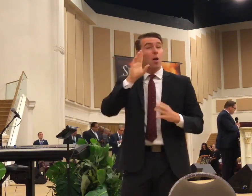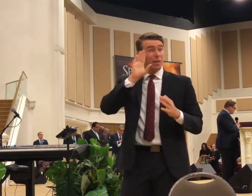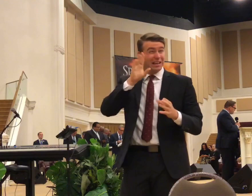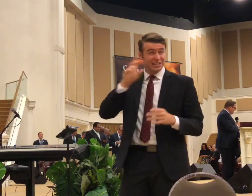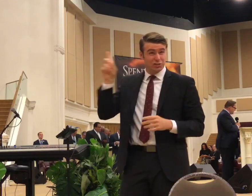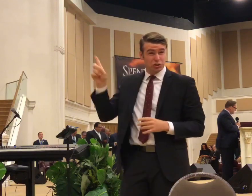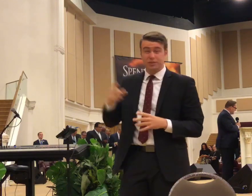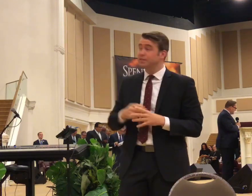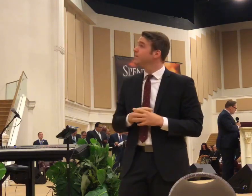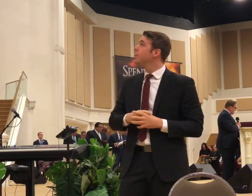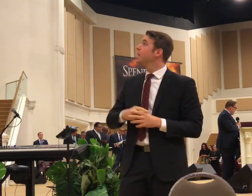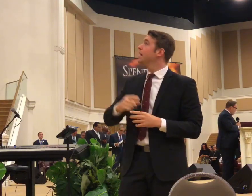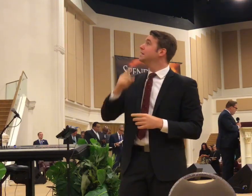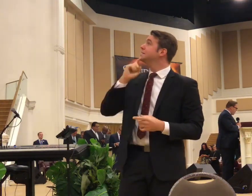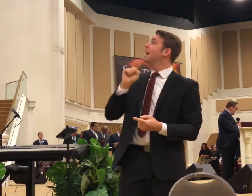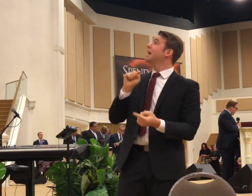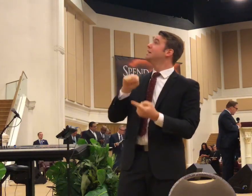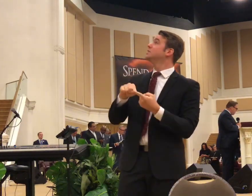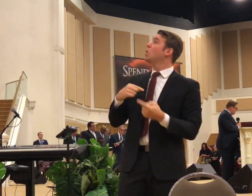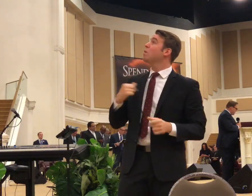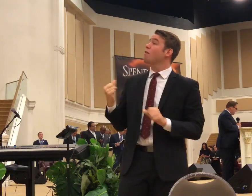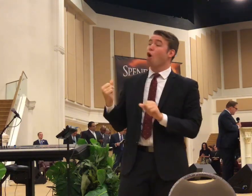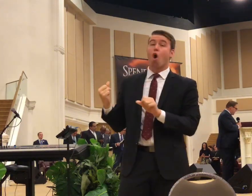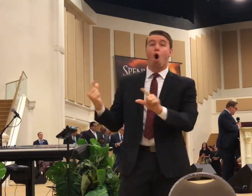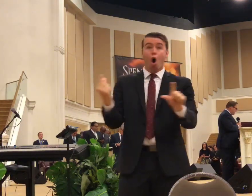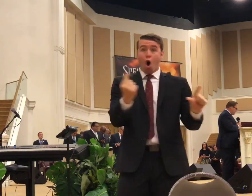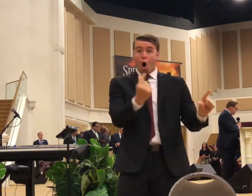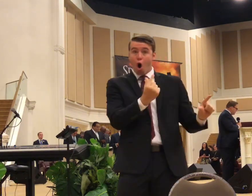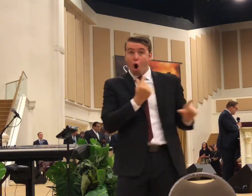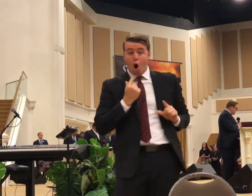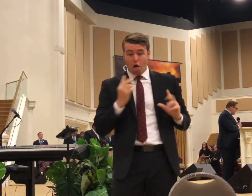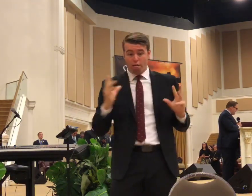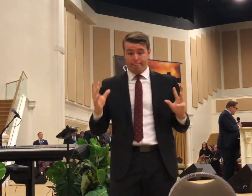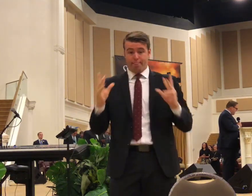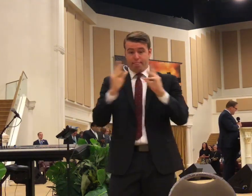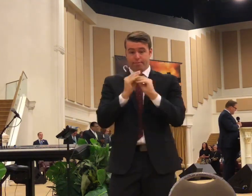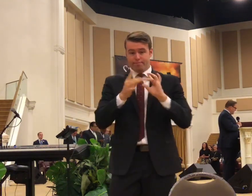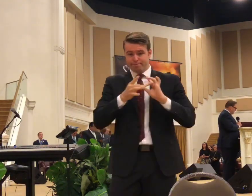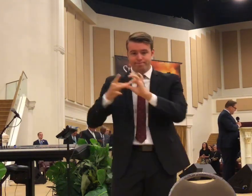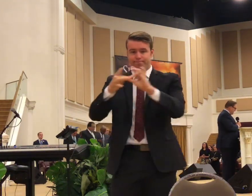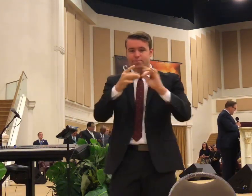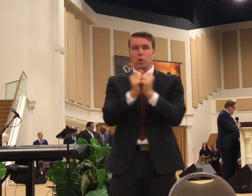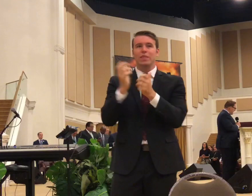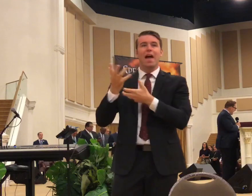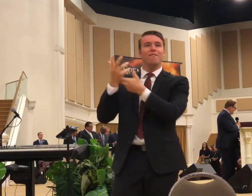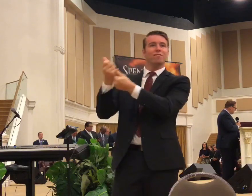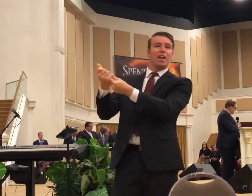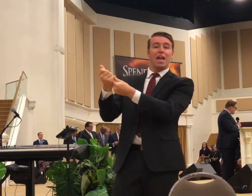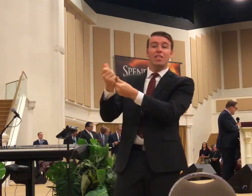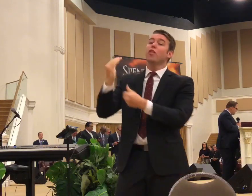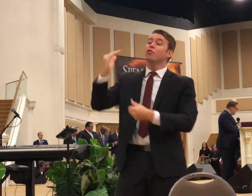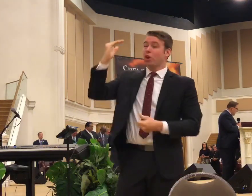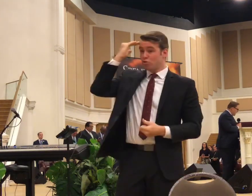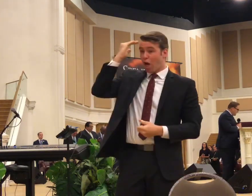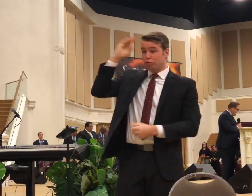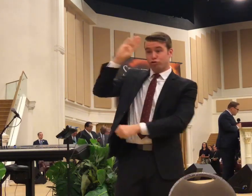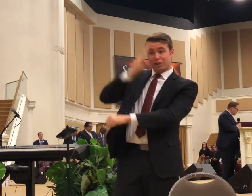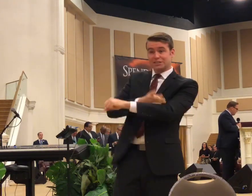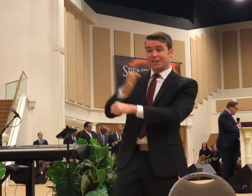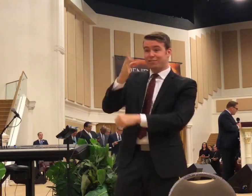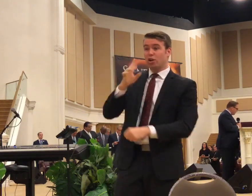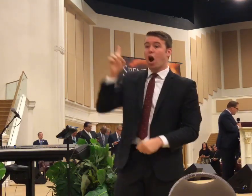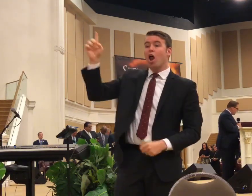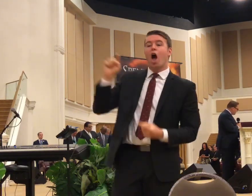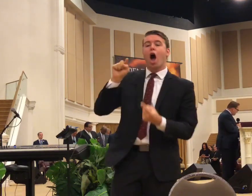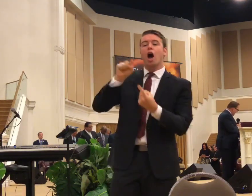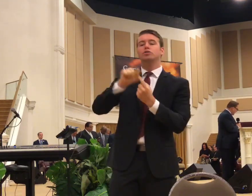attention. Till we all come in the unity of the faith and of the knowledge of the Son of God unto